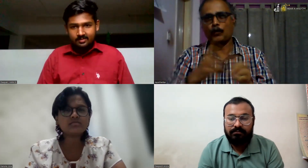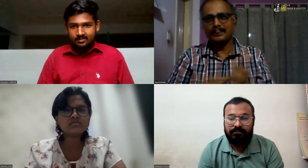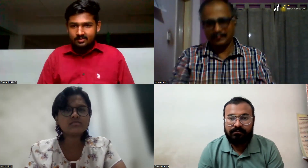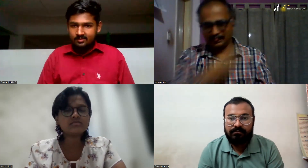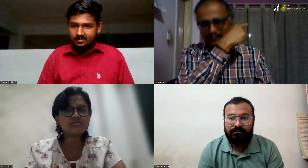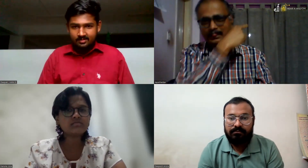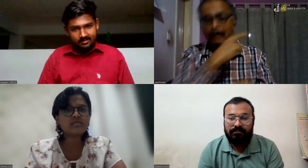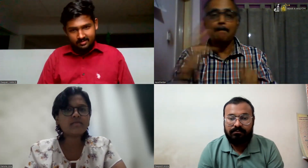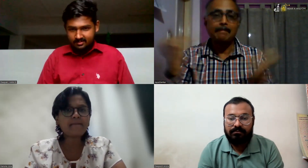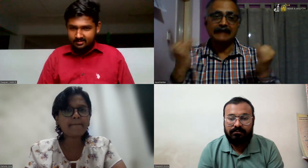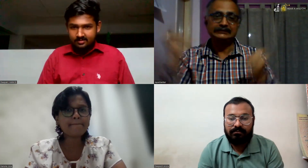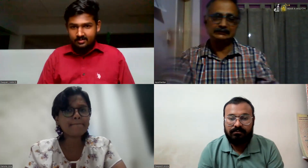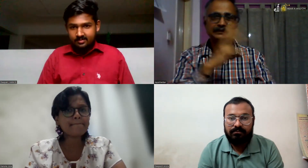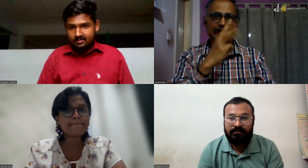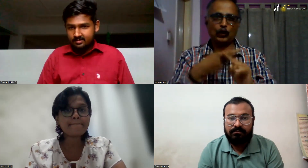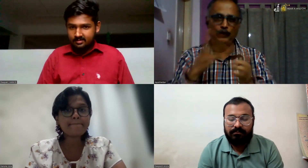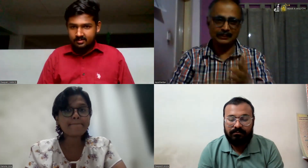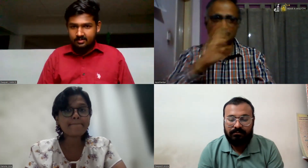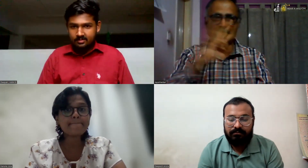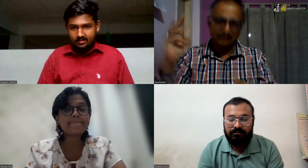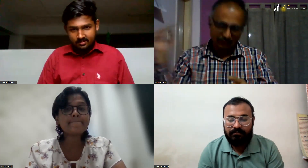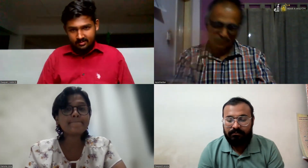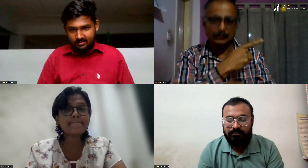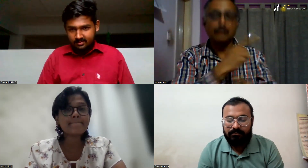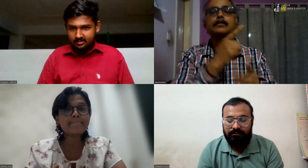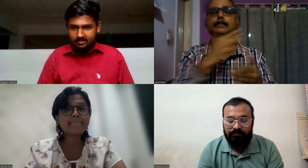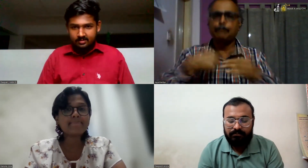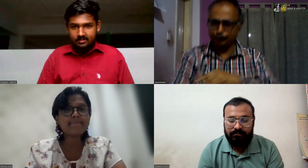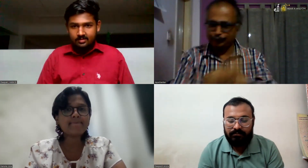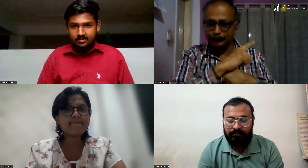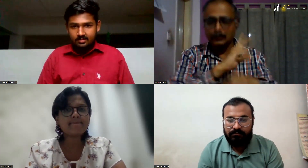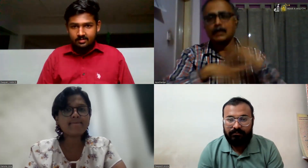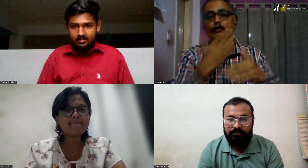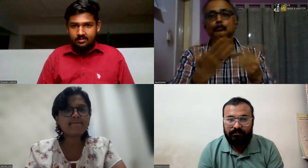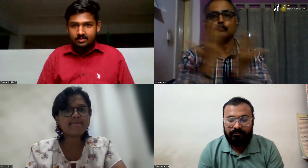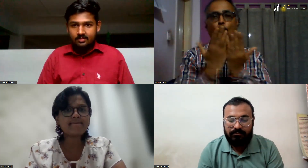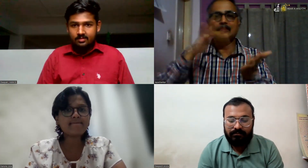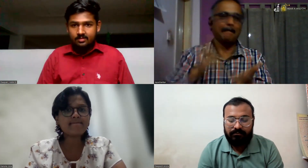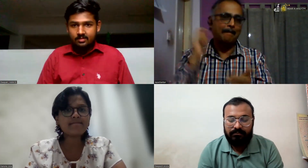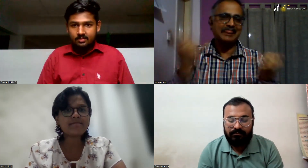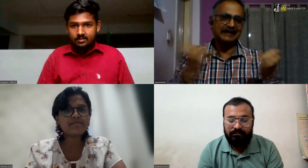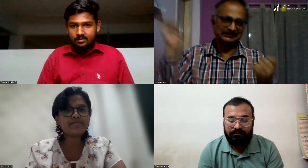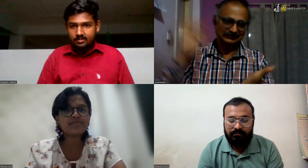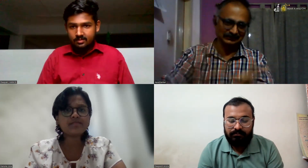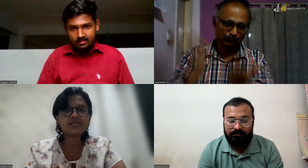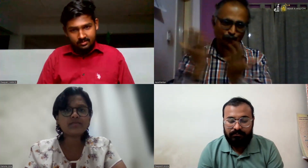and I'm right here in Bangalore working. And